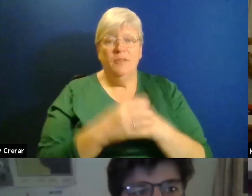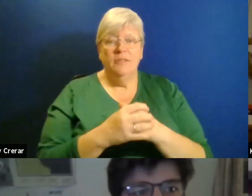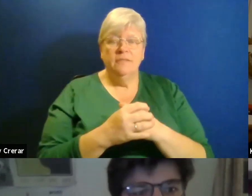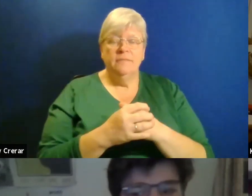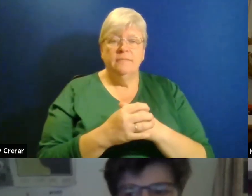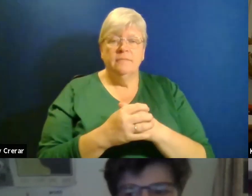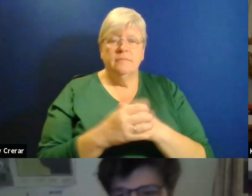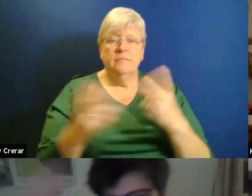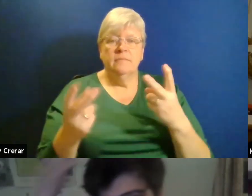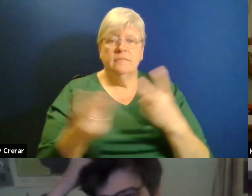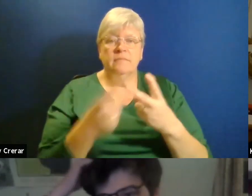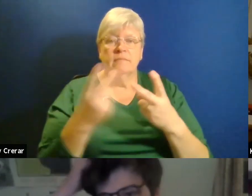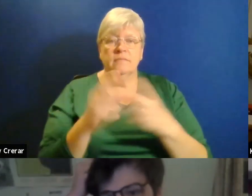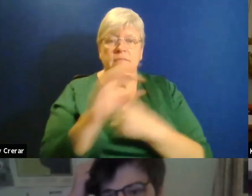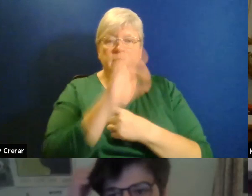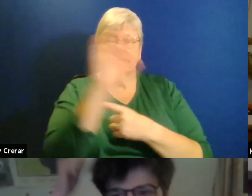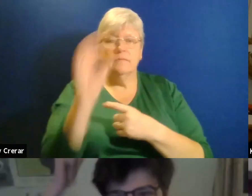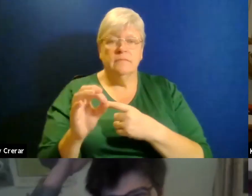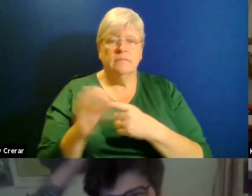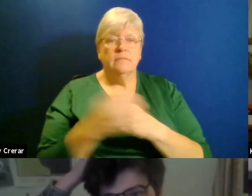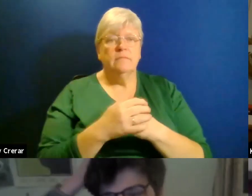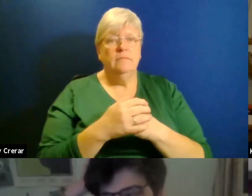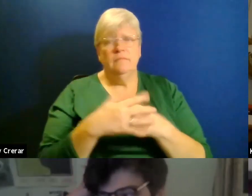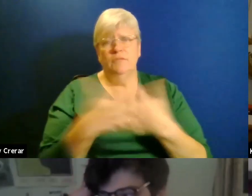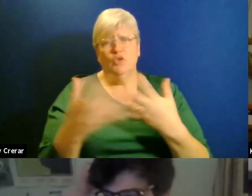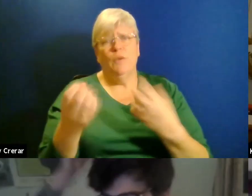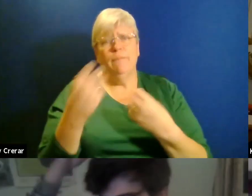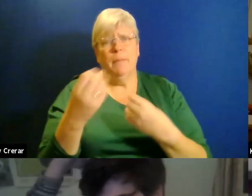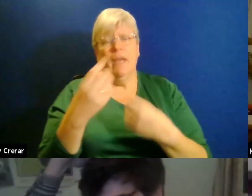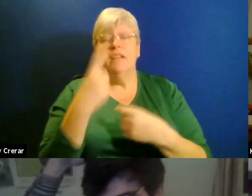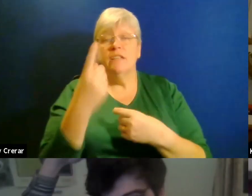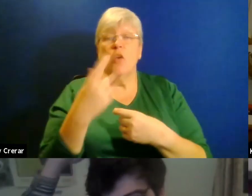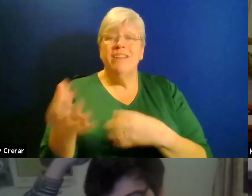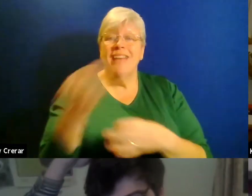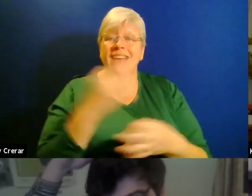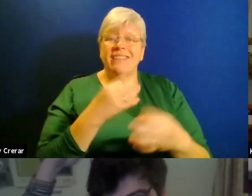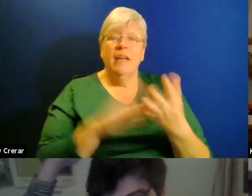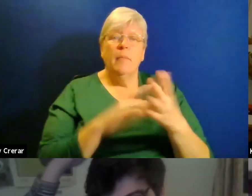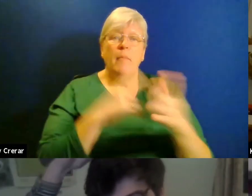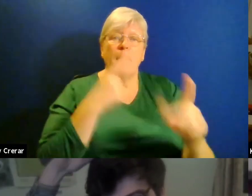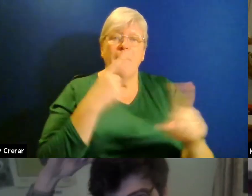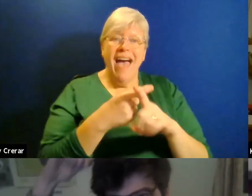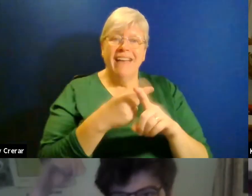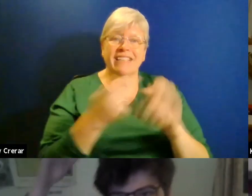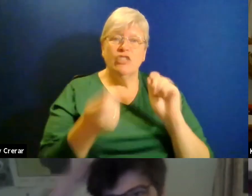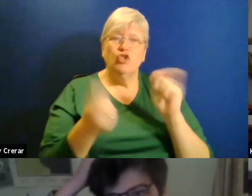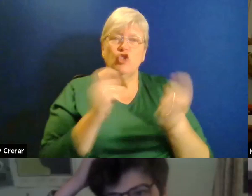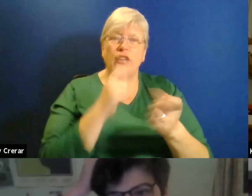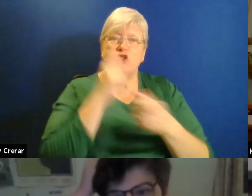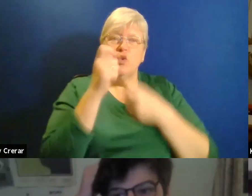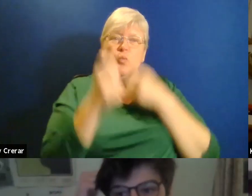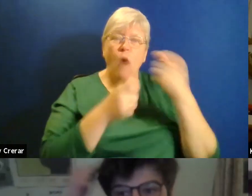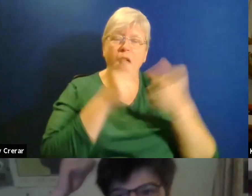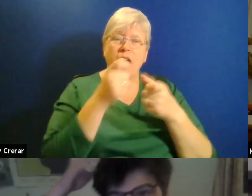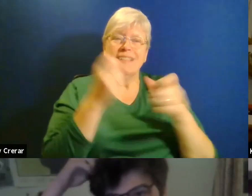got another question. So we've got lots of good feedback, but somebody is asking, Max changed some of the words